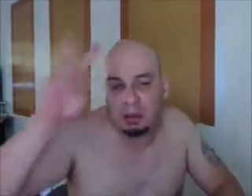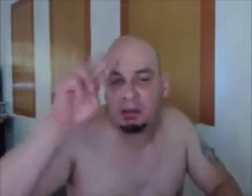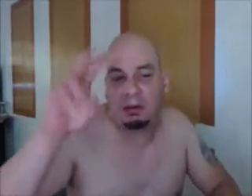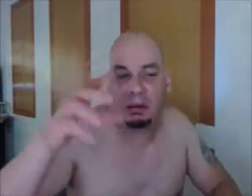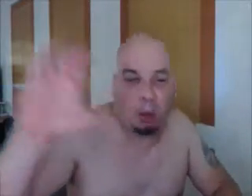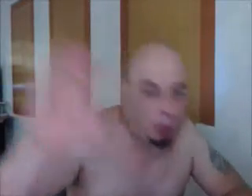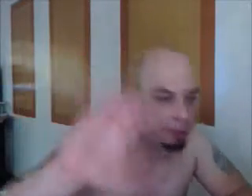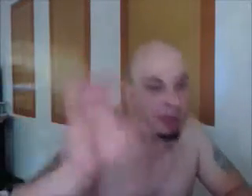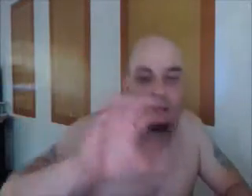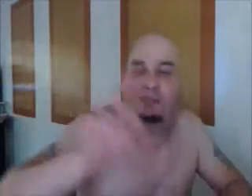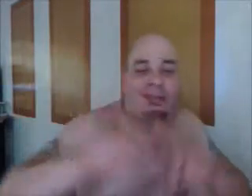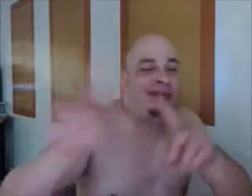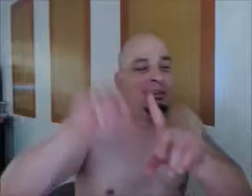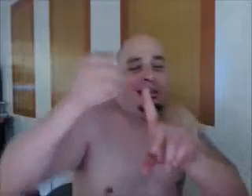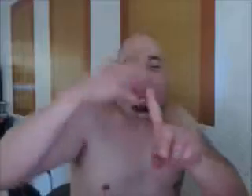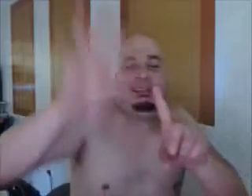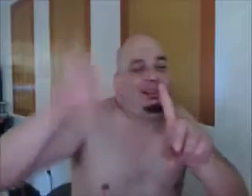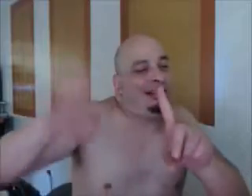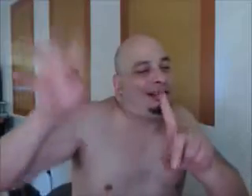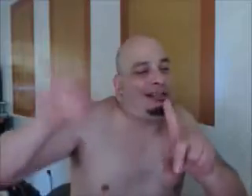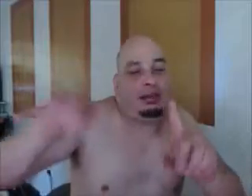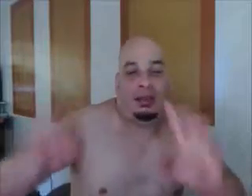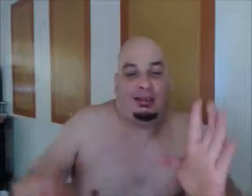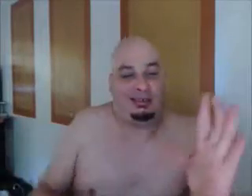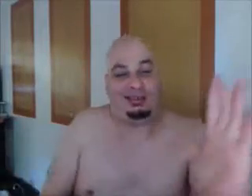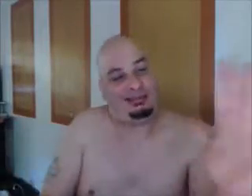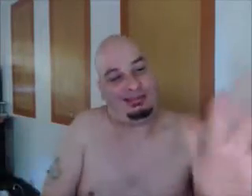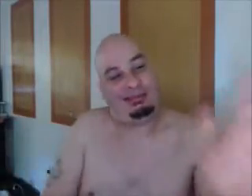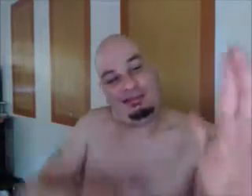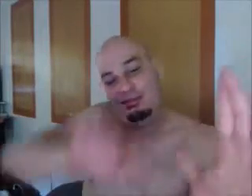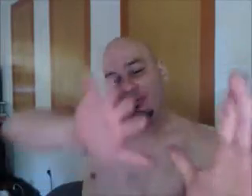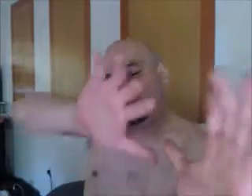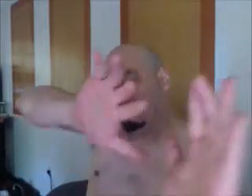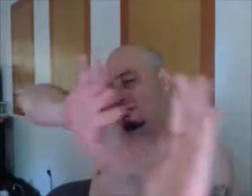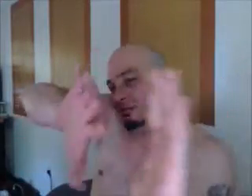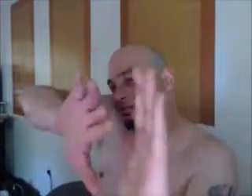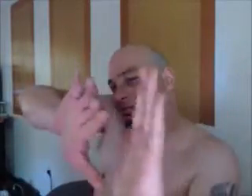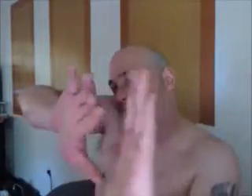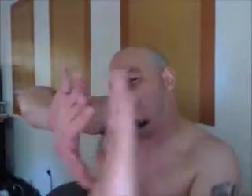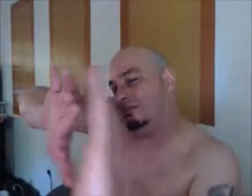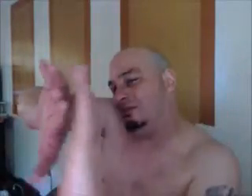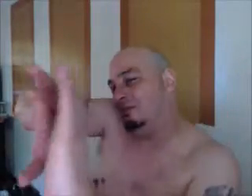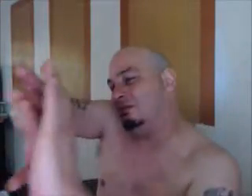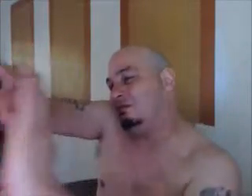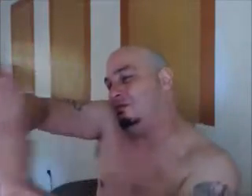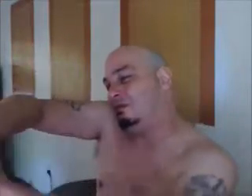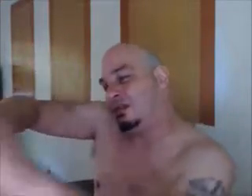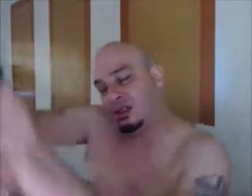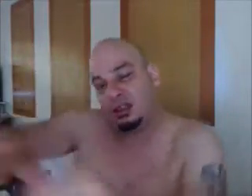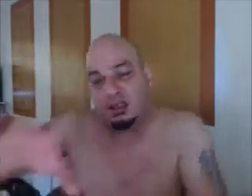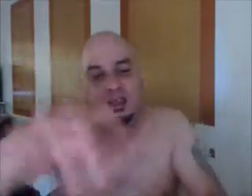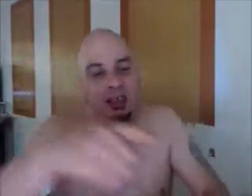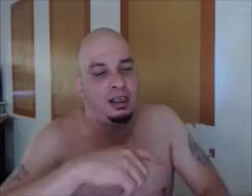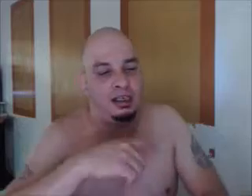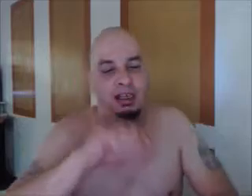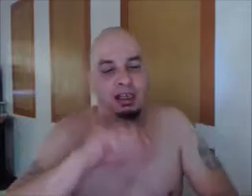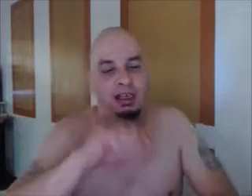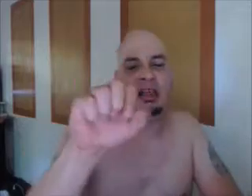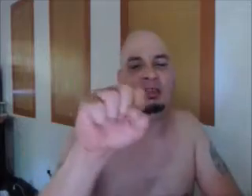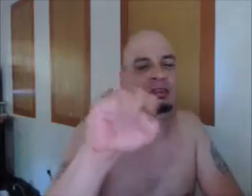trials are not a very good way to draw general conclusions about the state of America. These trials are so specific.